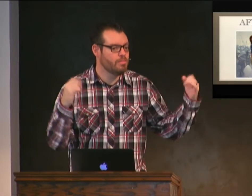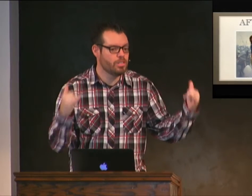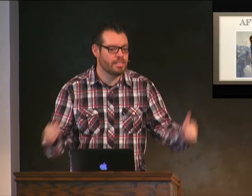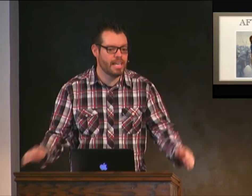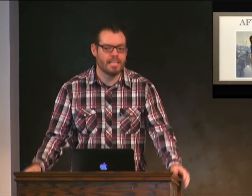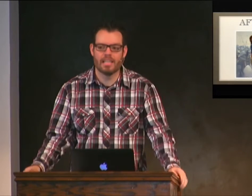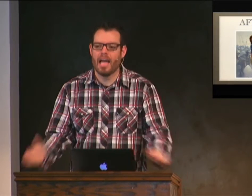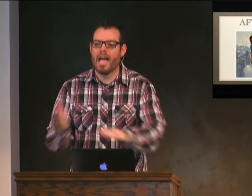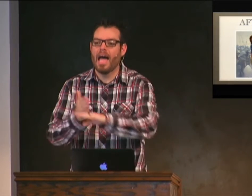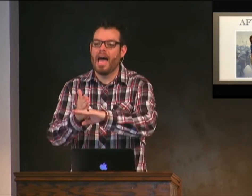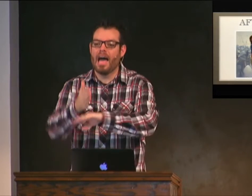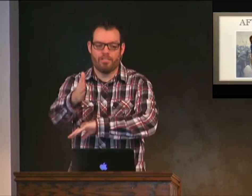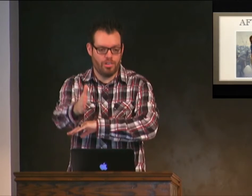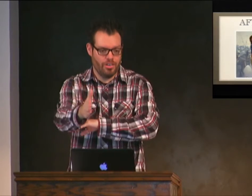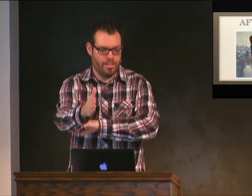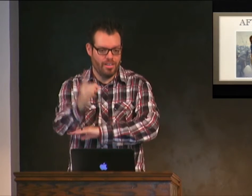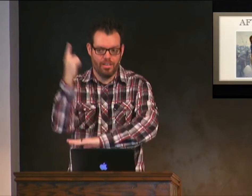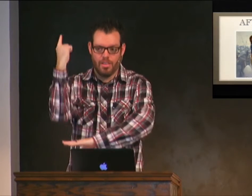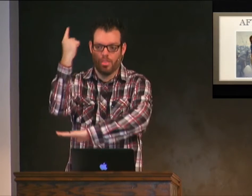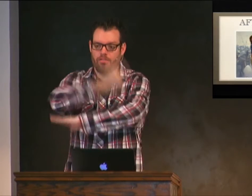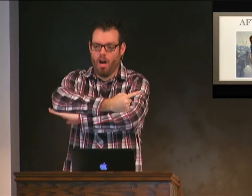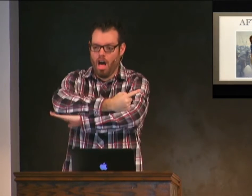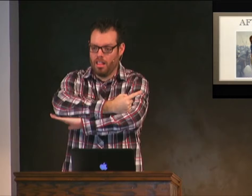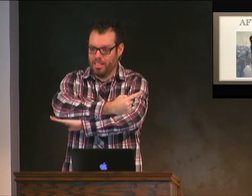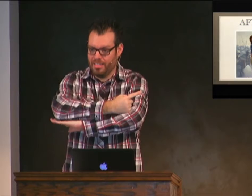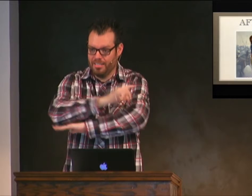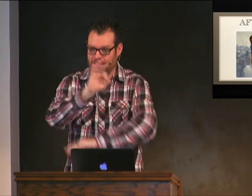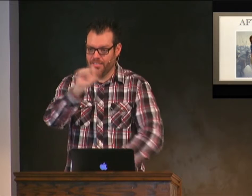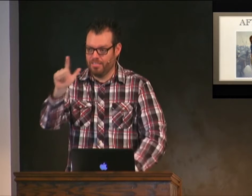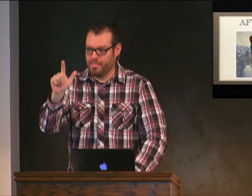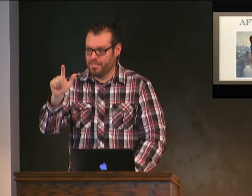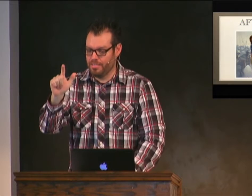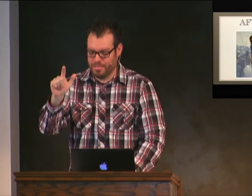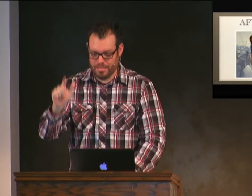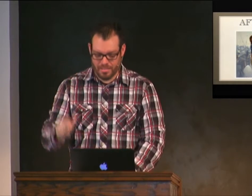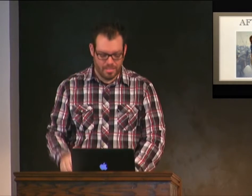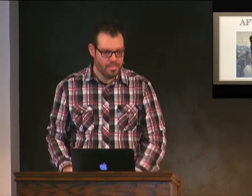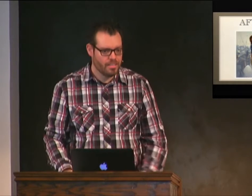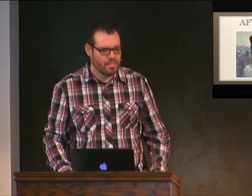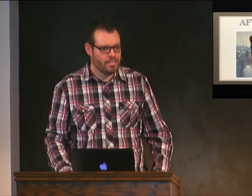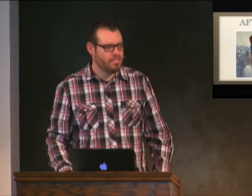My subject today is after the fall.